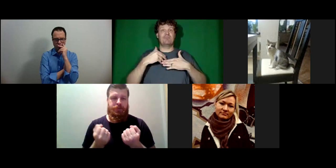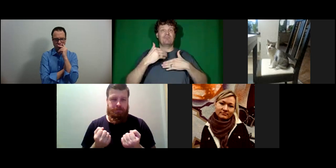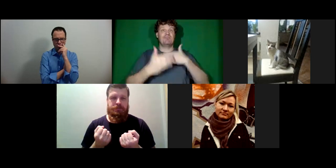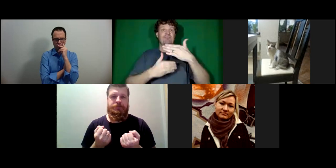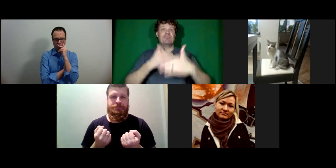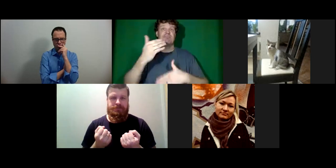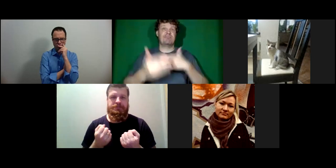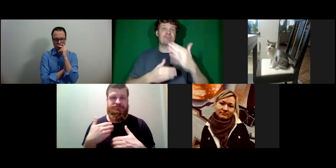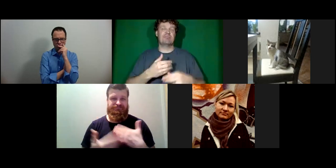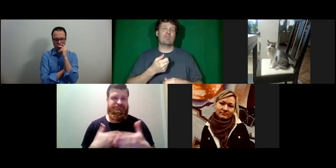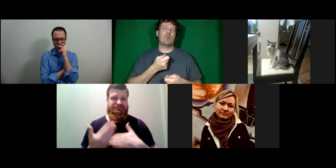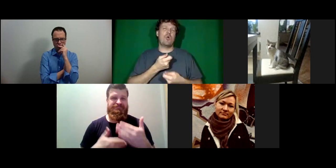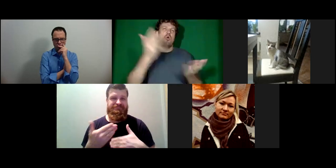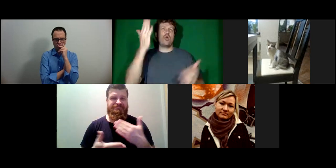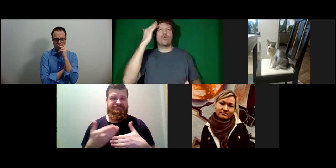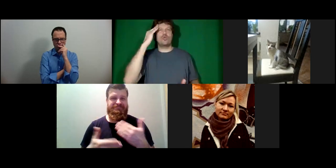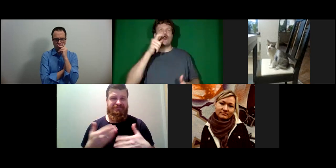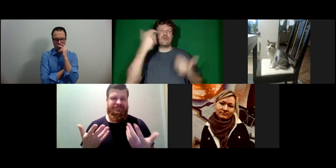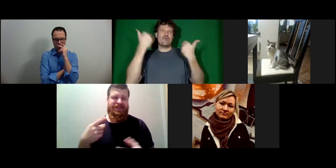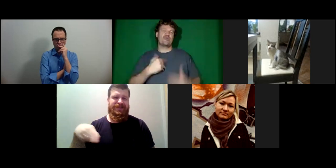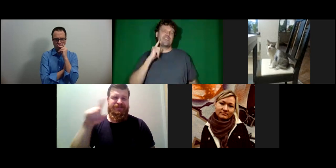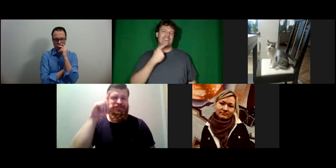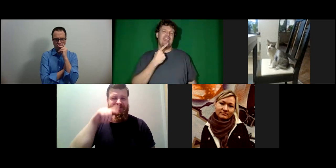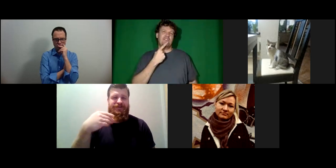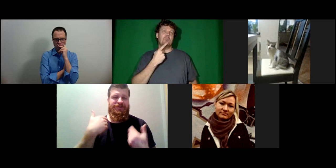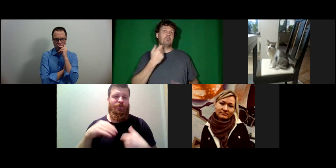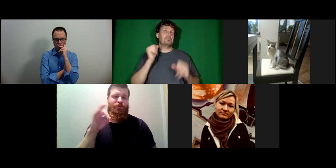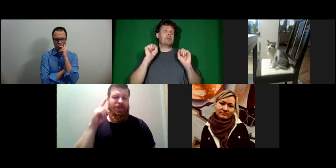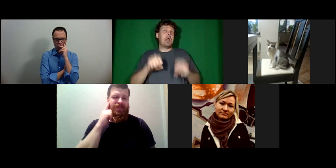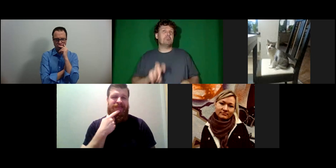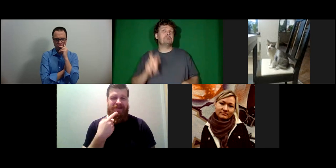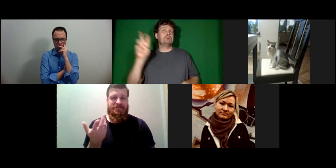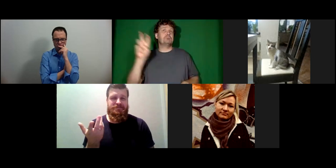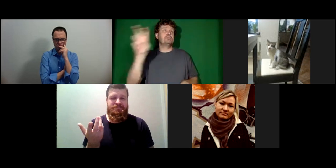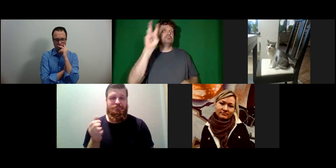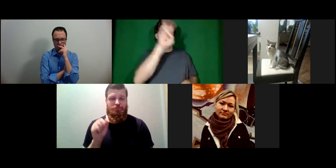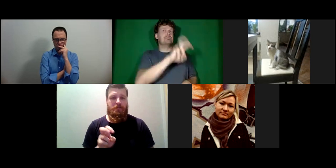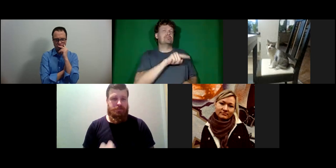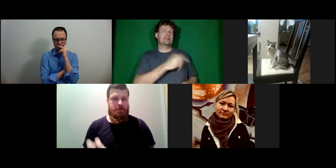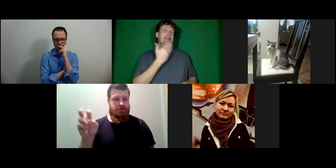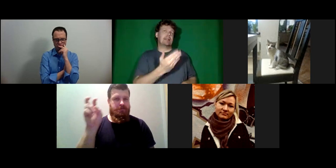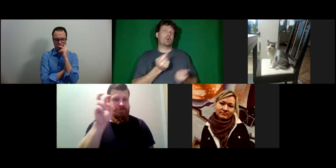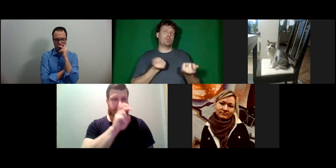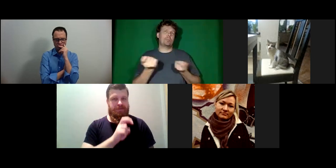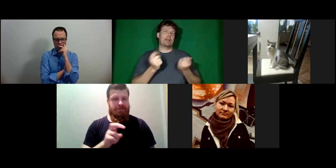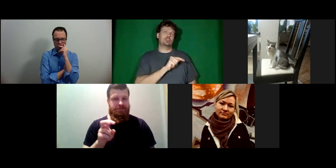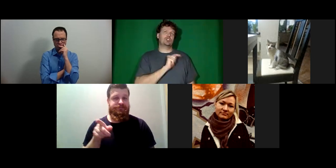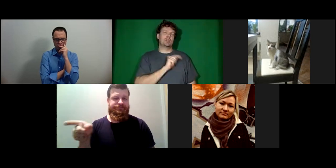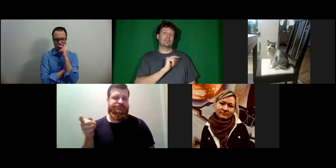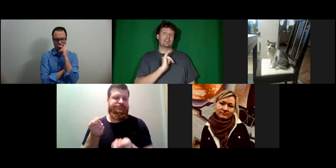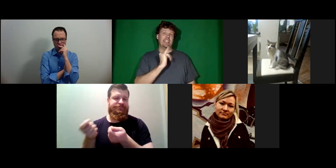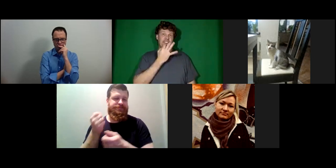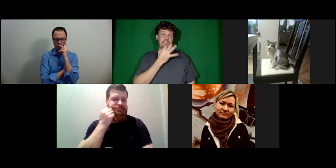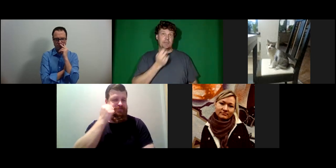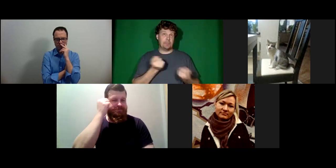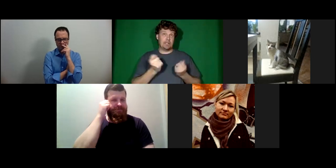But luckily he accepted it. And then it worked out. And as you all know, yeah. And then once after that,